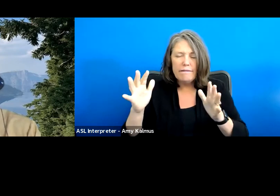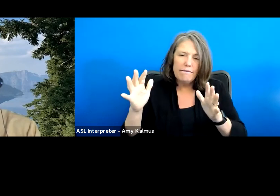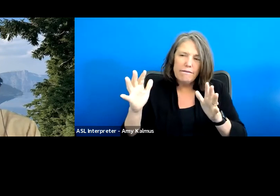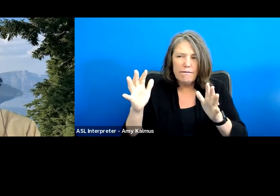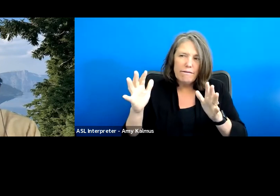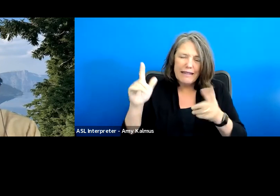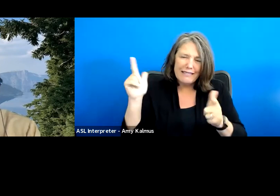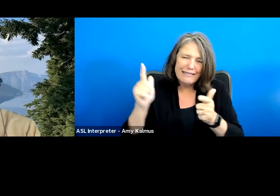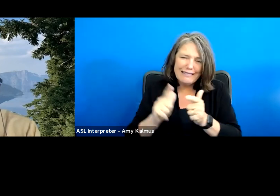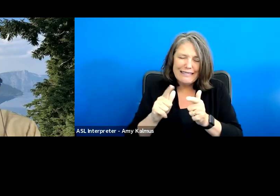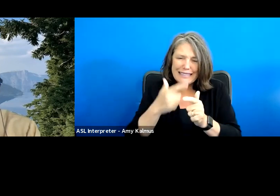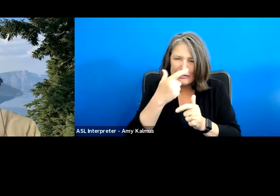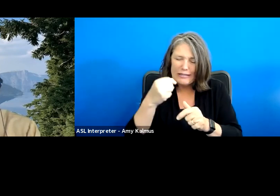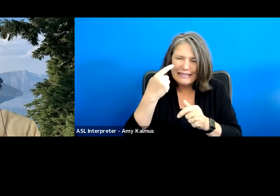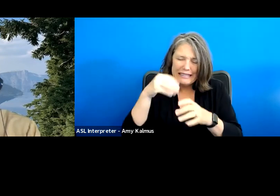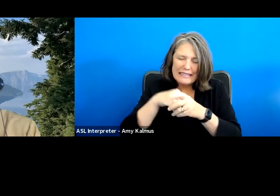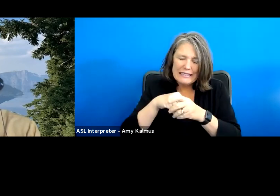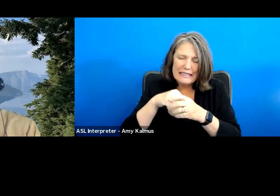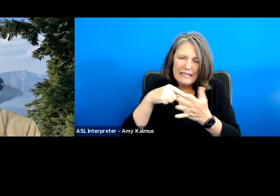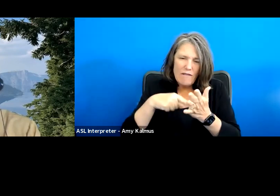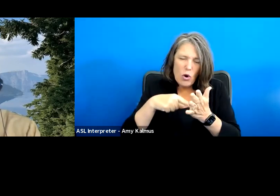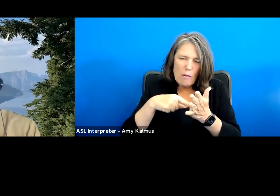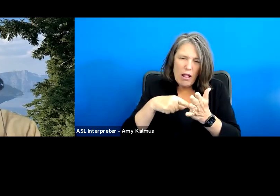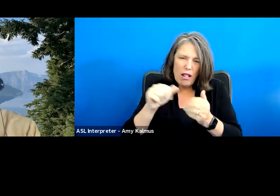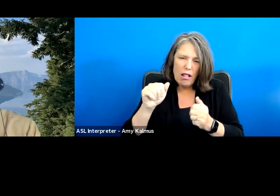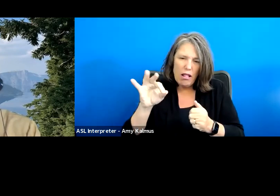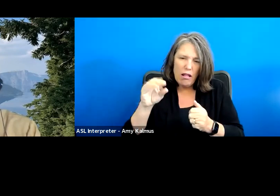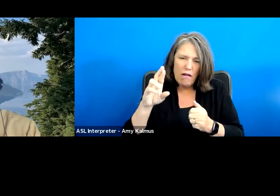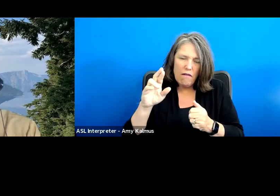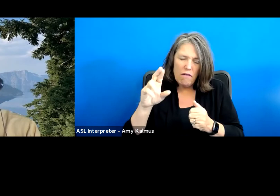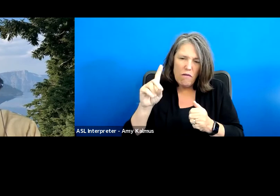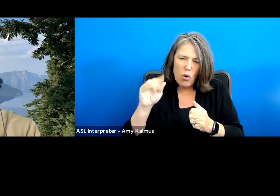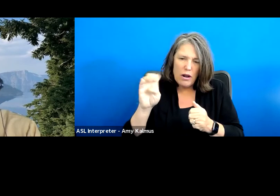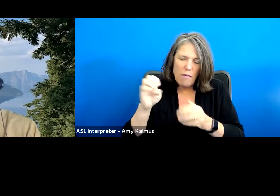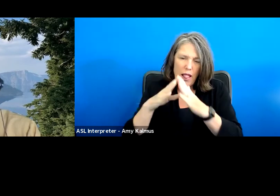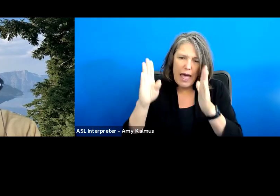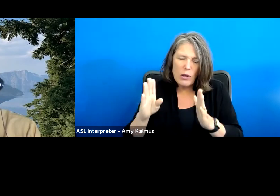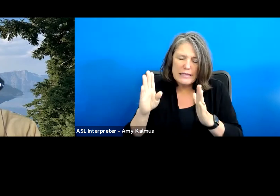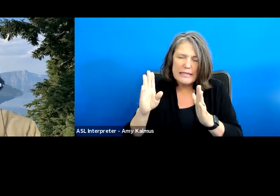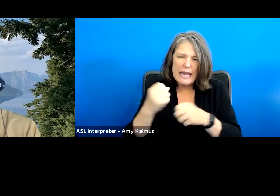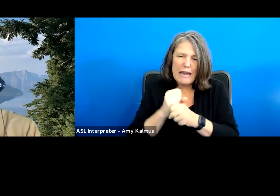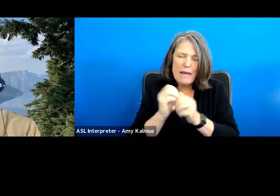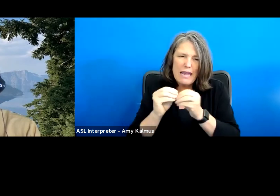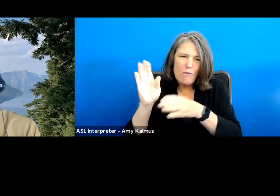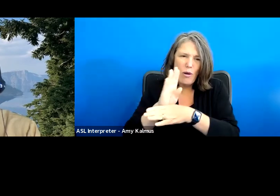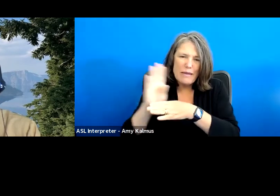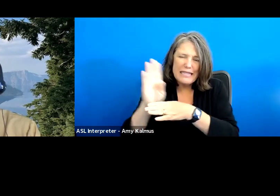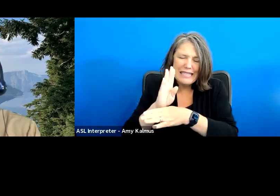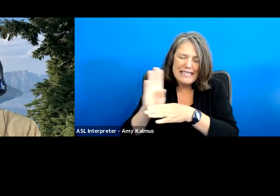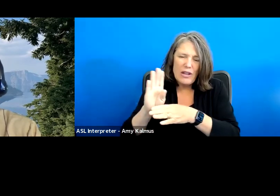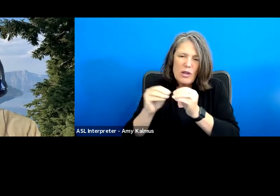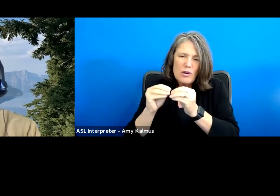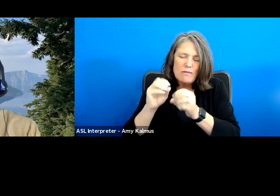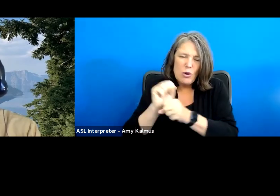their interest in affordable housing, and instead they're focusing on making more businesses so that there are more